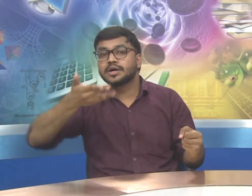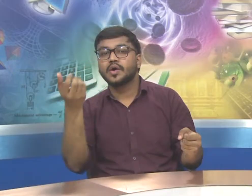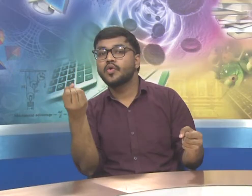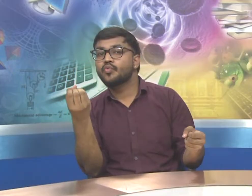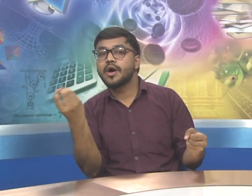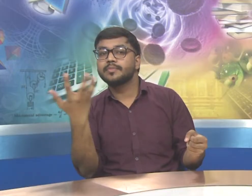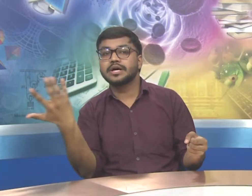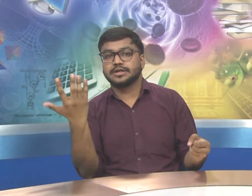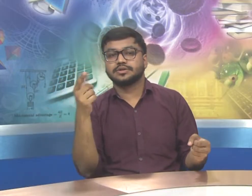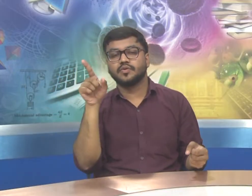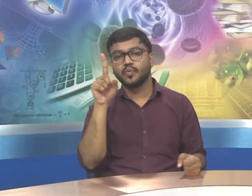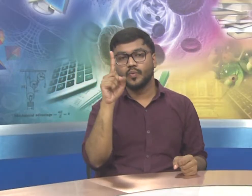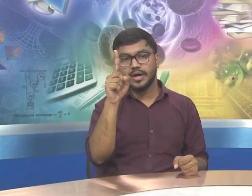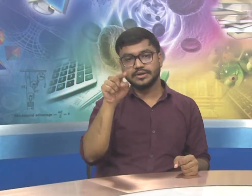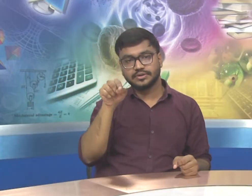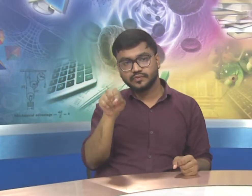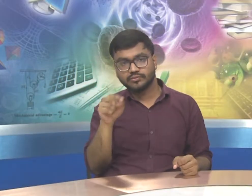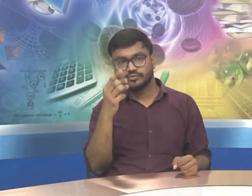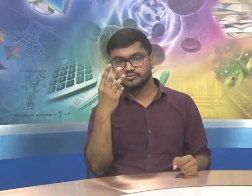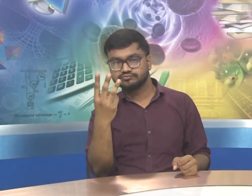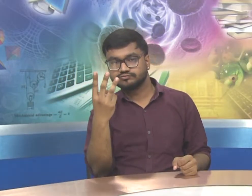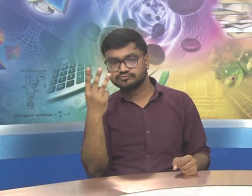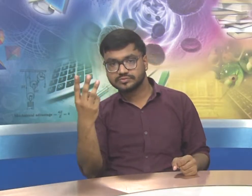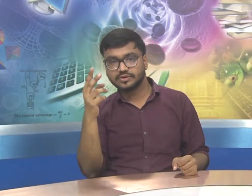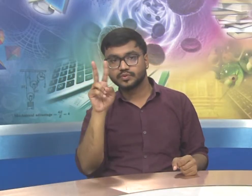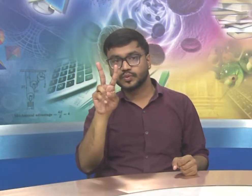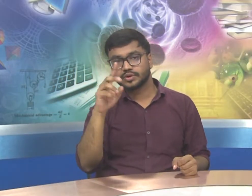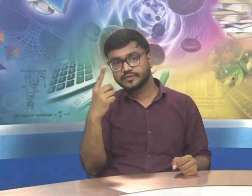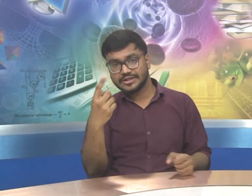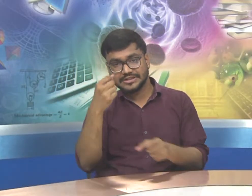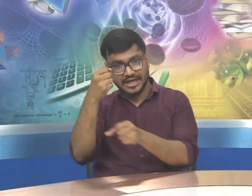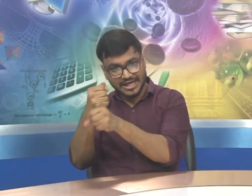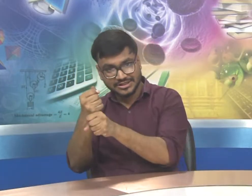1 gram of carbon joins with the